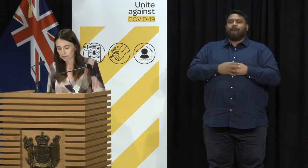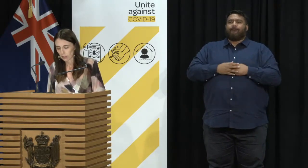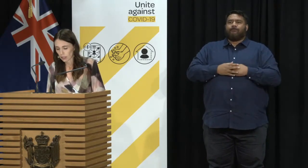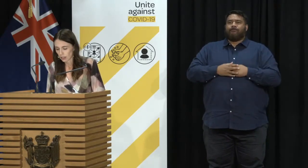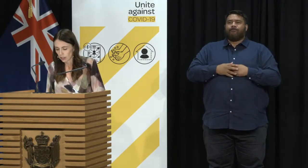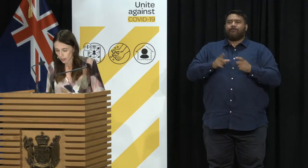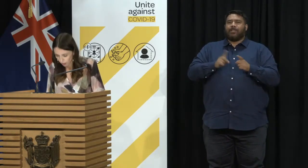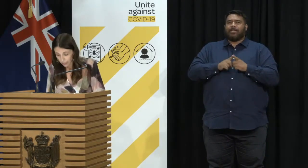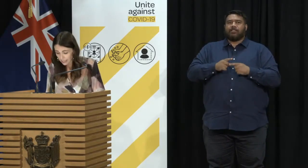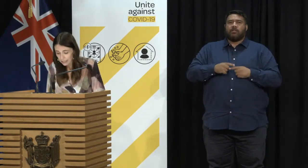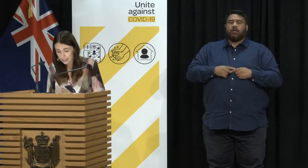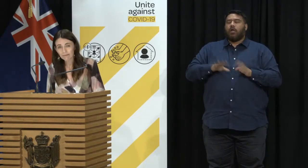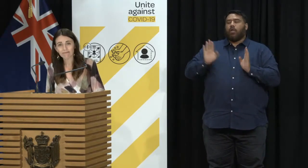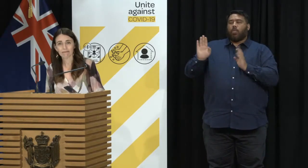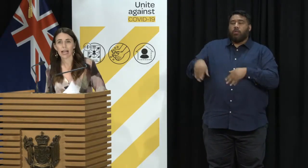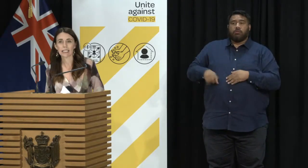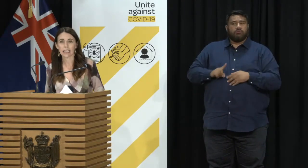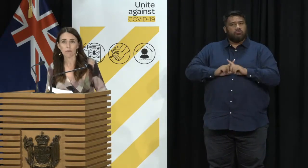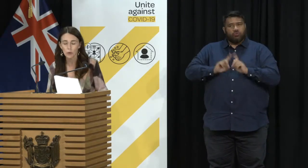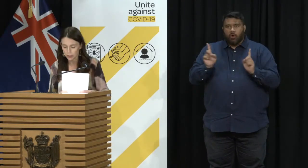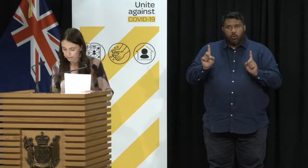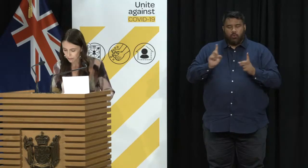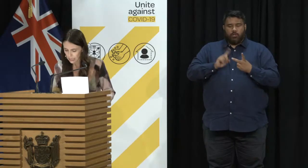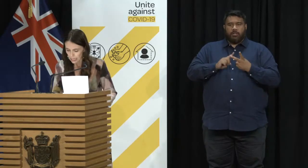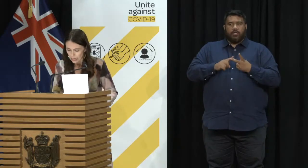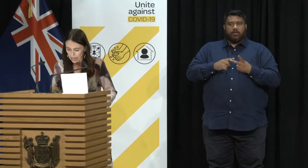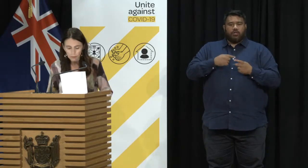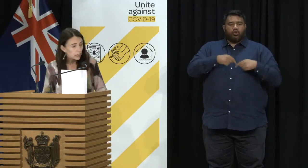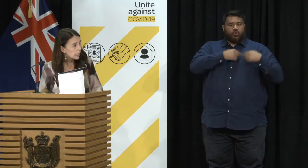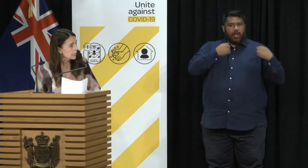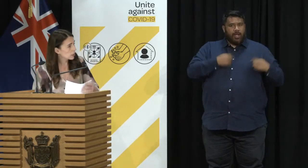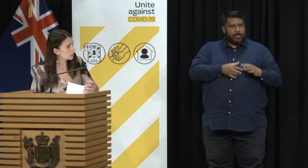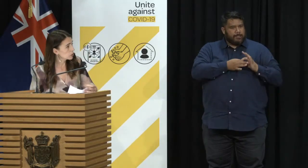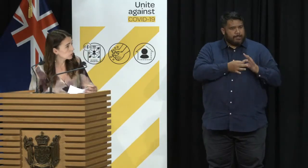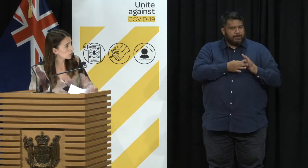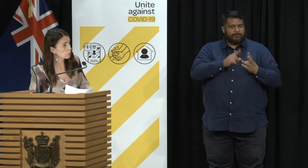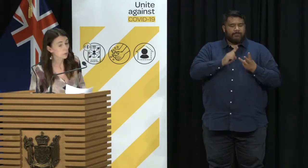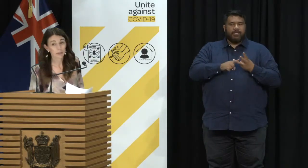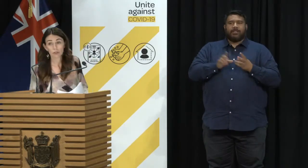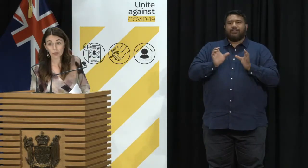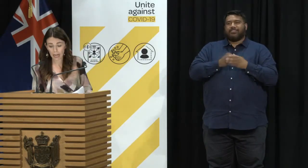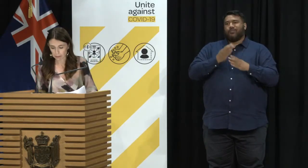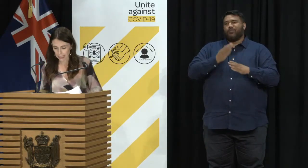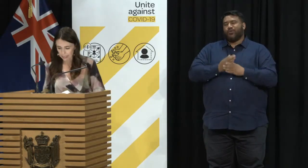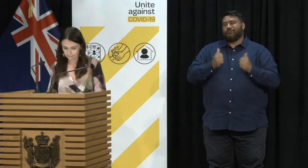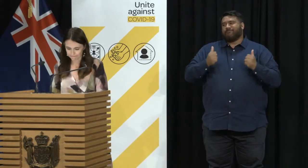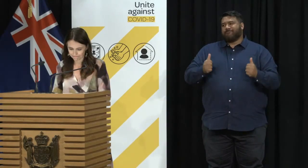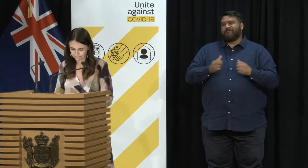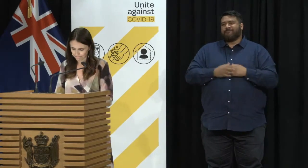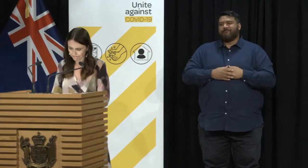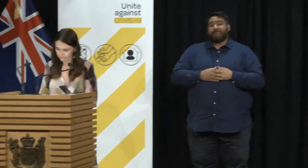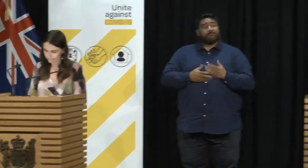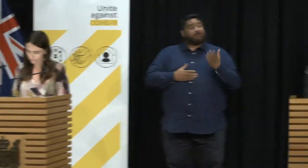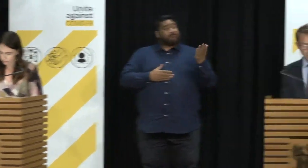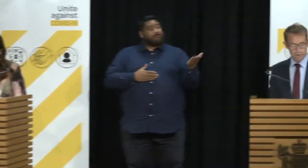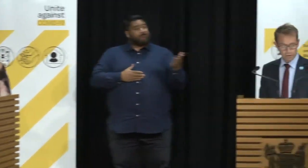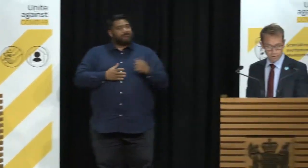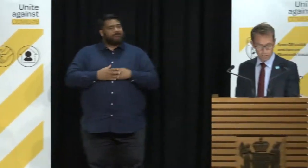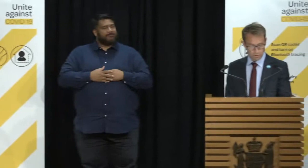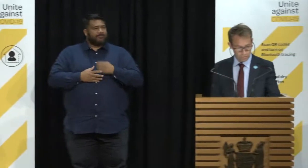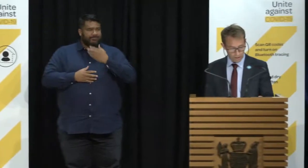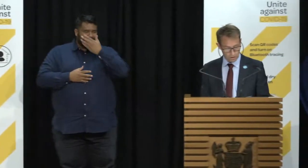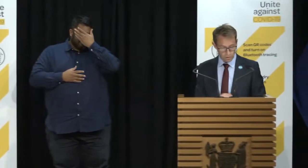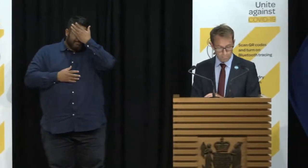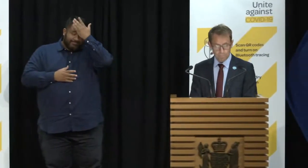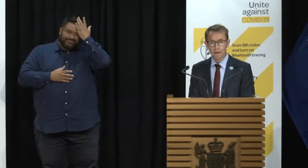complacency, kindness, and teamwork. I'm now going to hand over to Dr. Bloomfield for an update. Thank you, Prime Minister. Kia